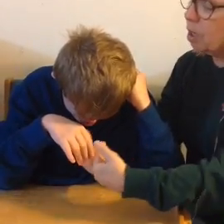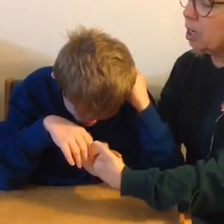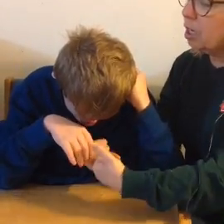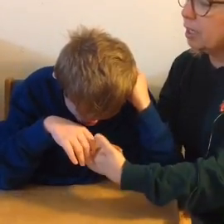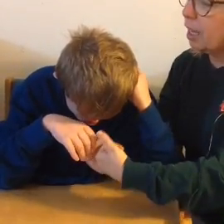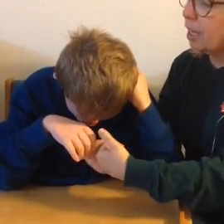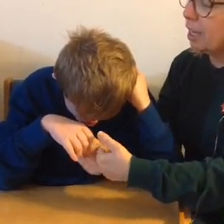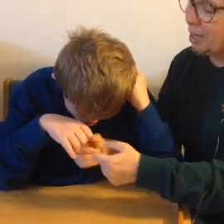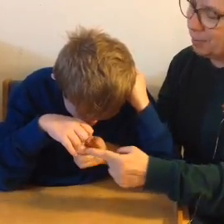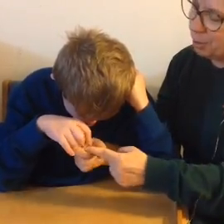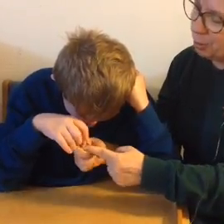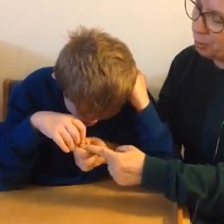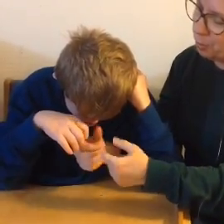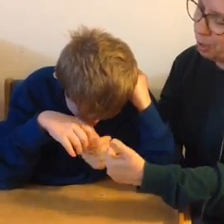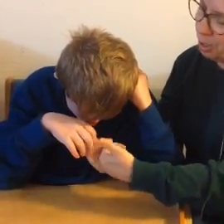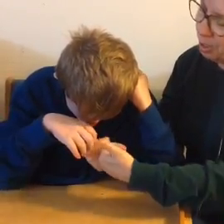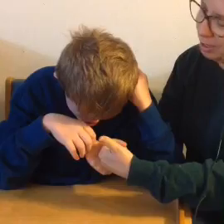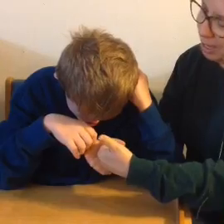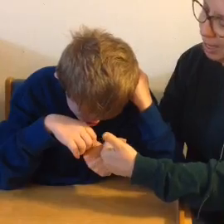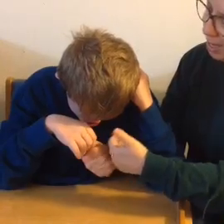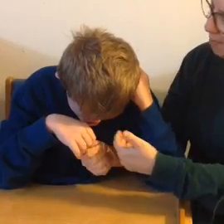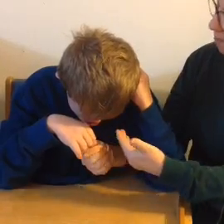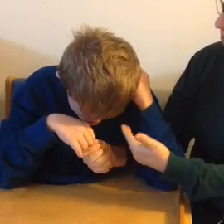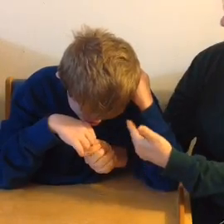word game, word game.